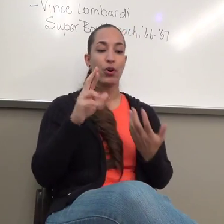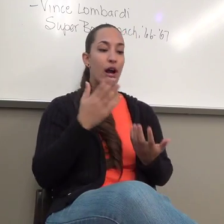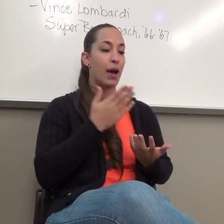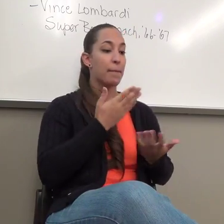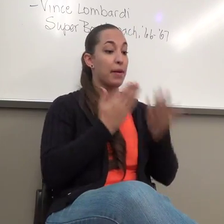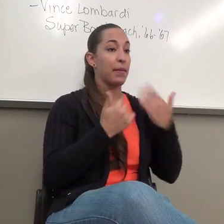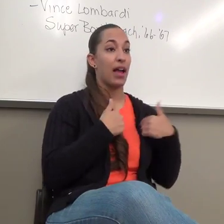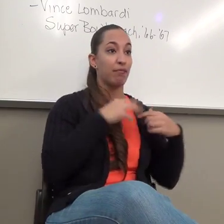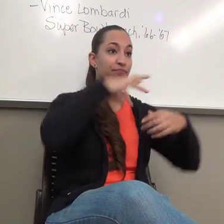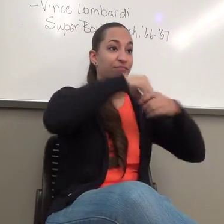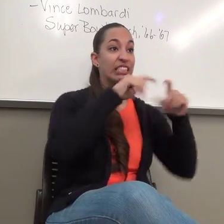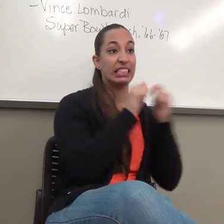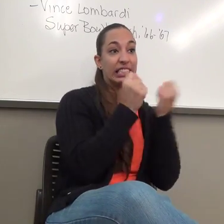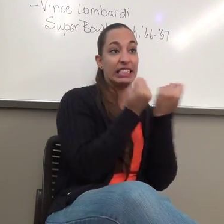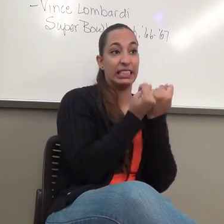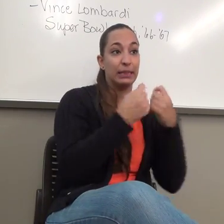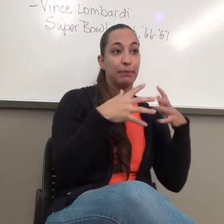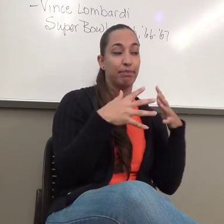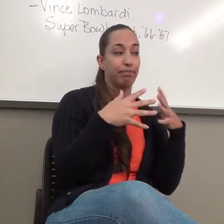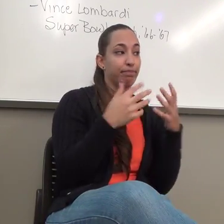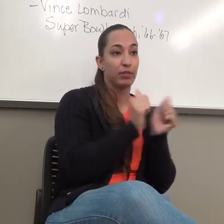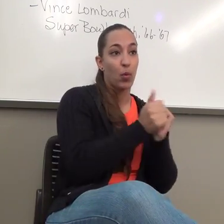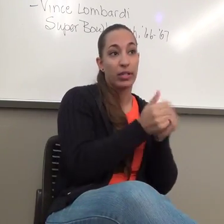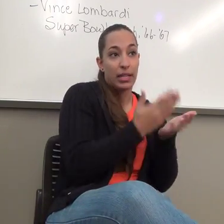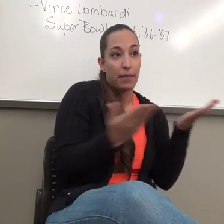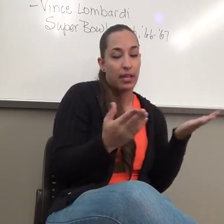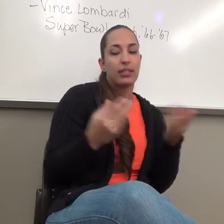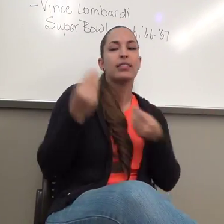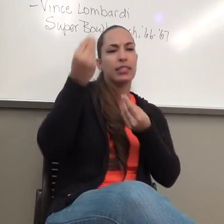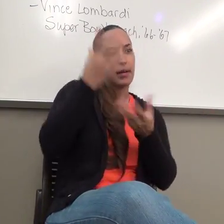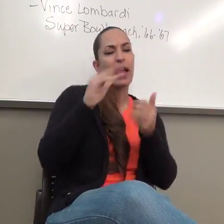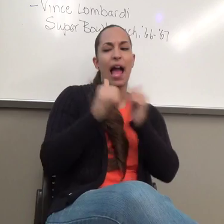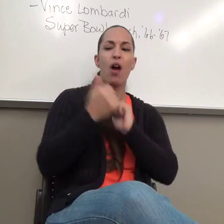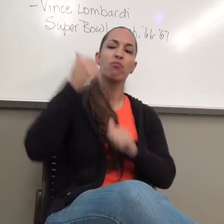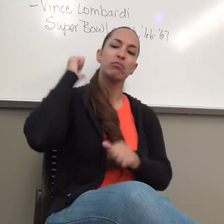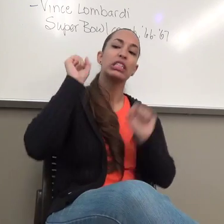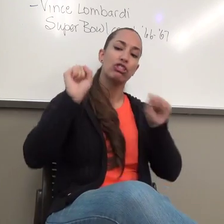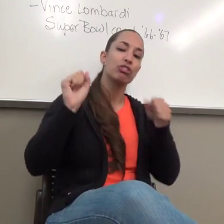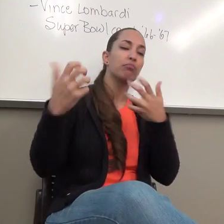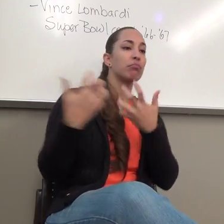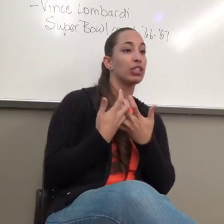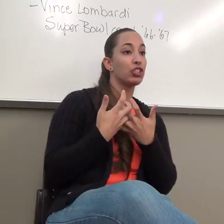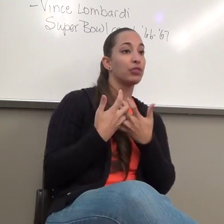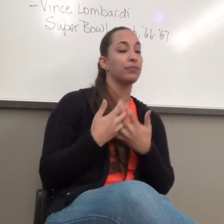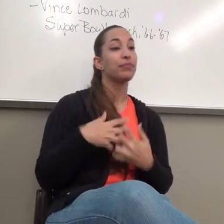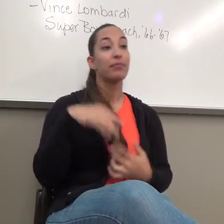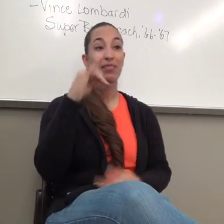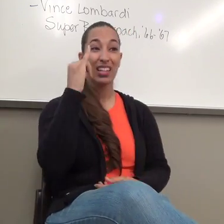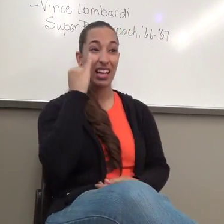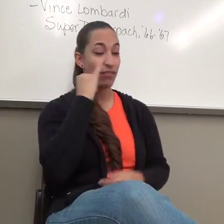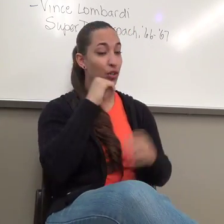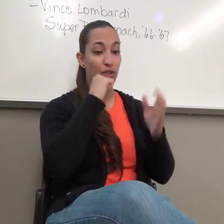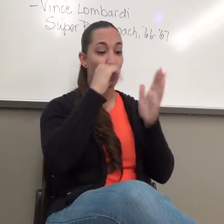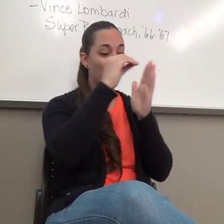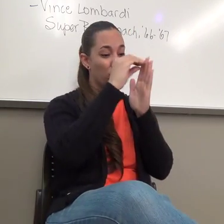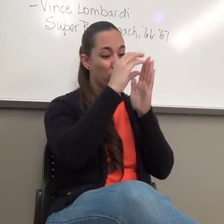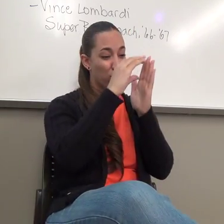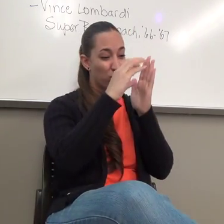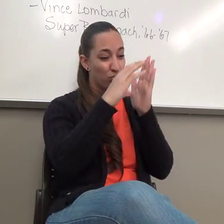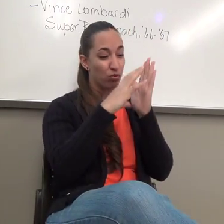life. Okay? If you don't get 300 words, so double check your entries. I